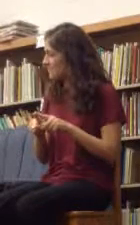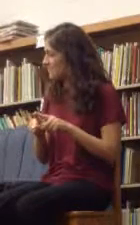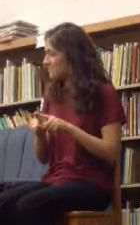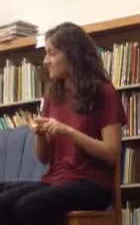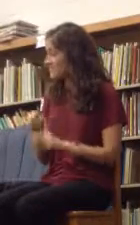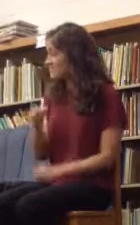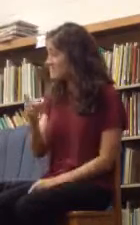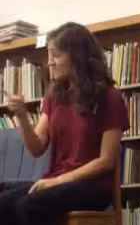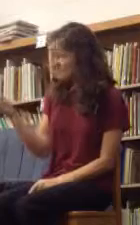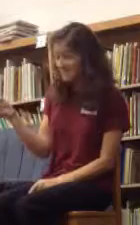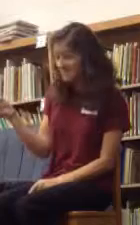This